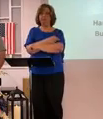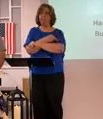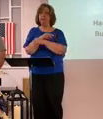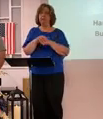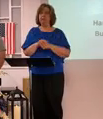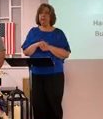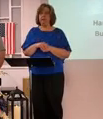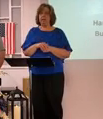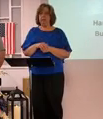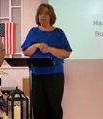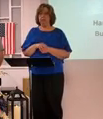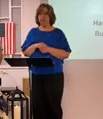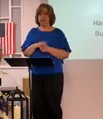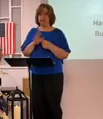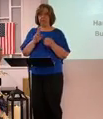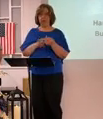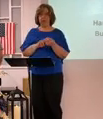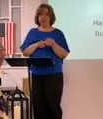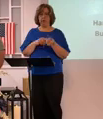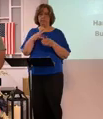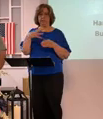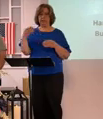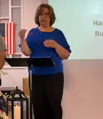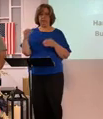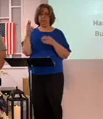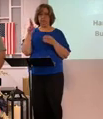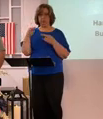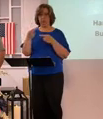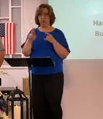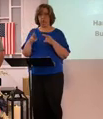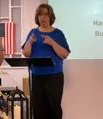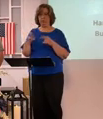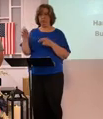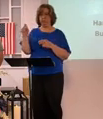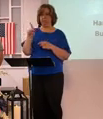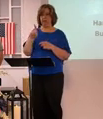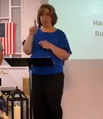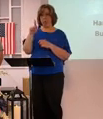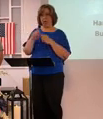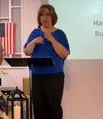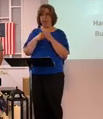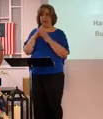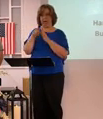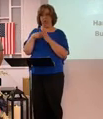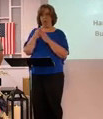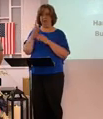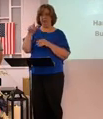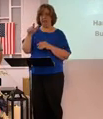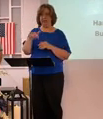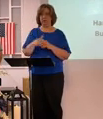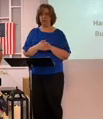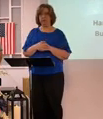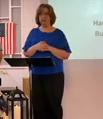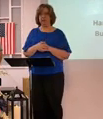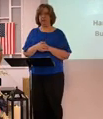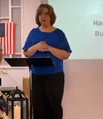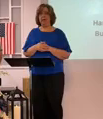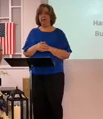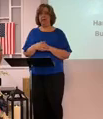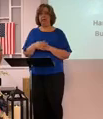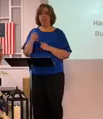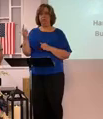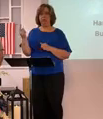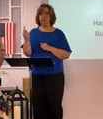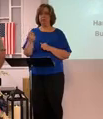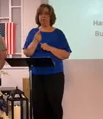later on, she told me that she left the room and she was going to come back about an hour later. But she said she was walking by the room and she's like, I felt like I forgot something